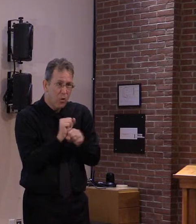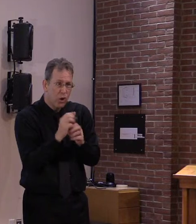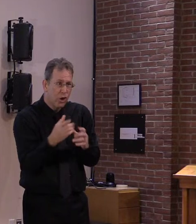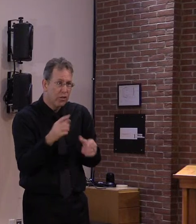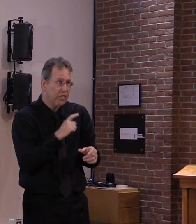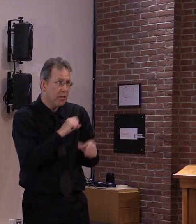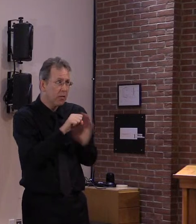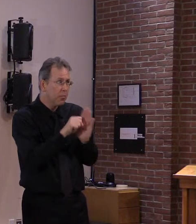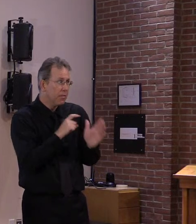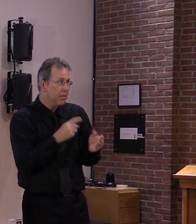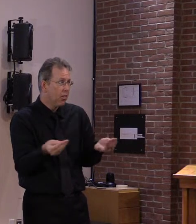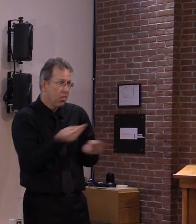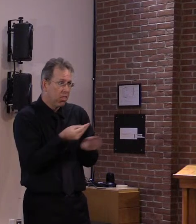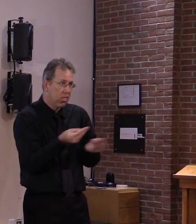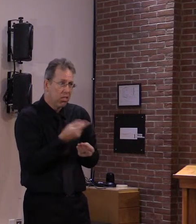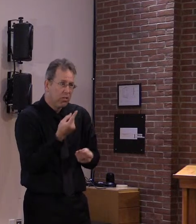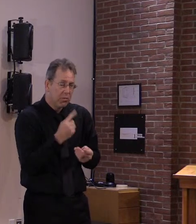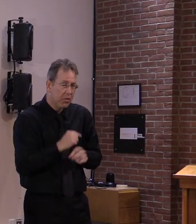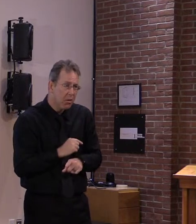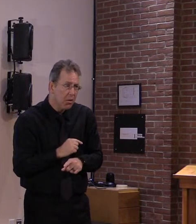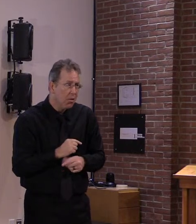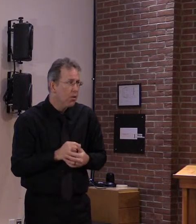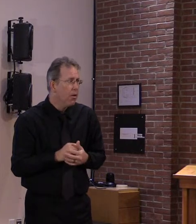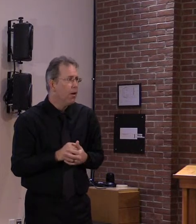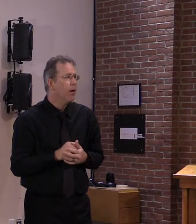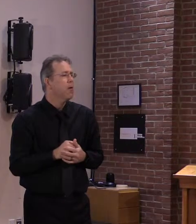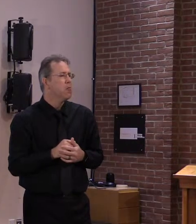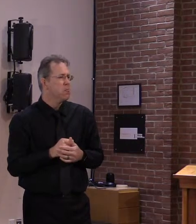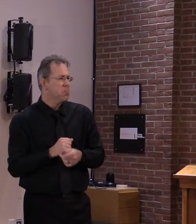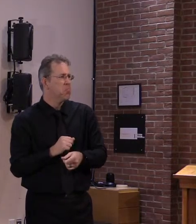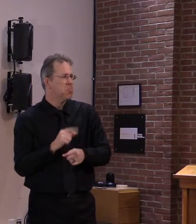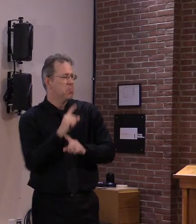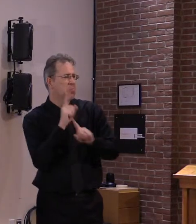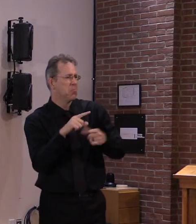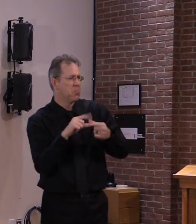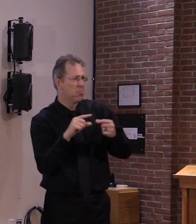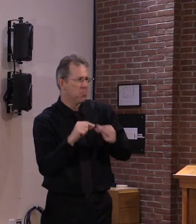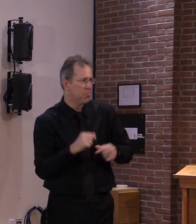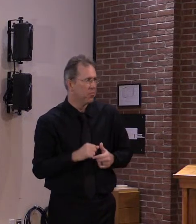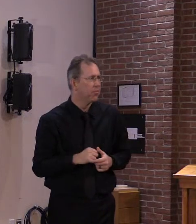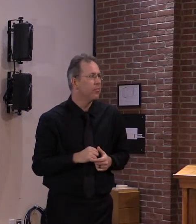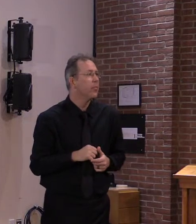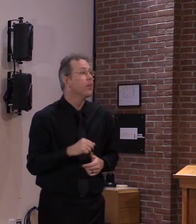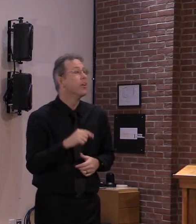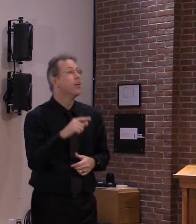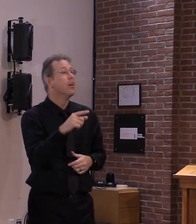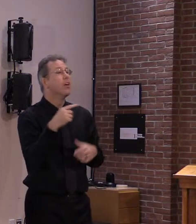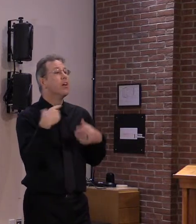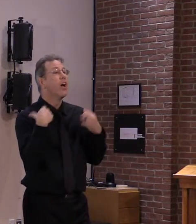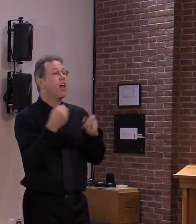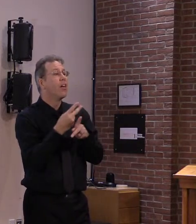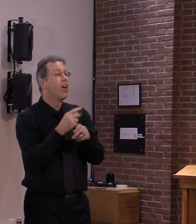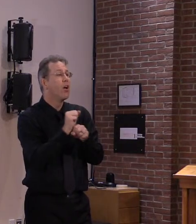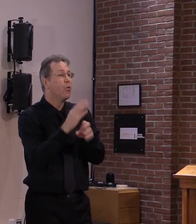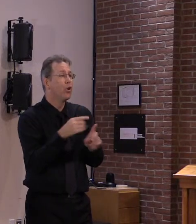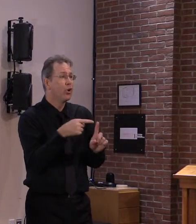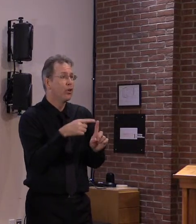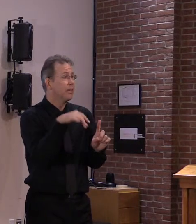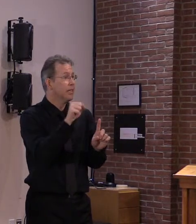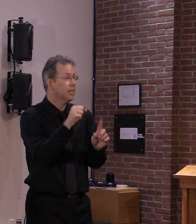confirmed COVID case at deer camp need to be quarantined. Because of that belief, some have already returned without